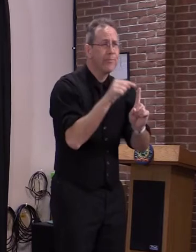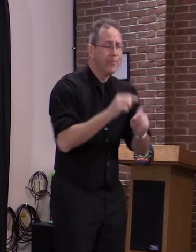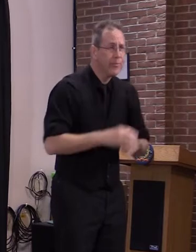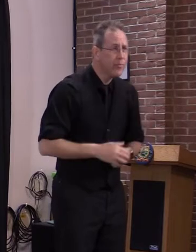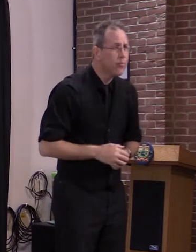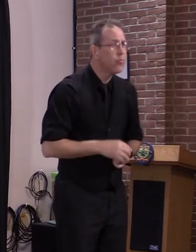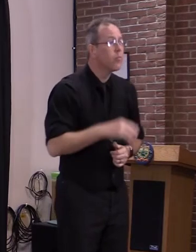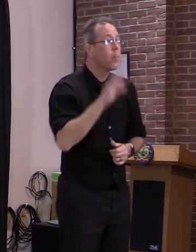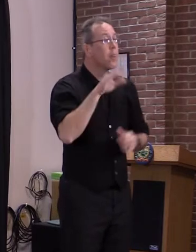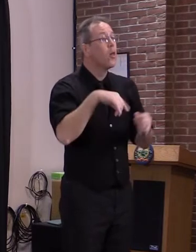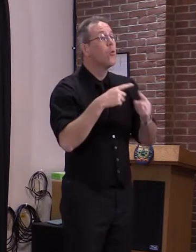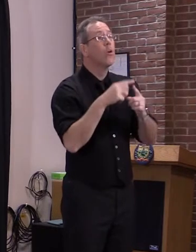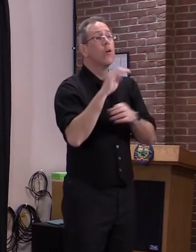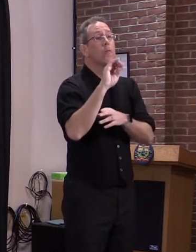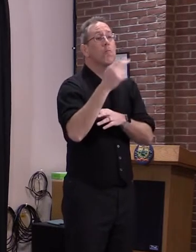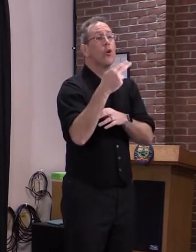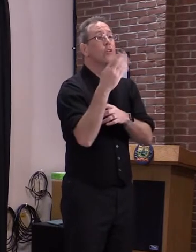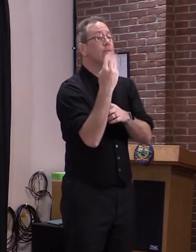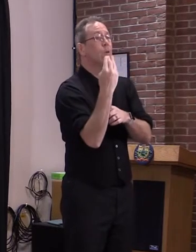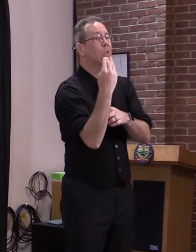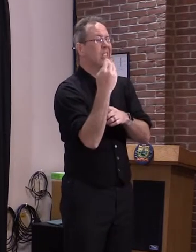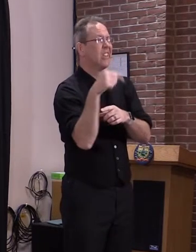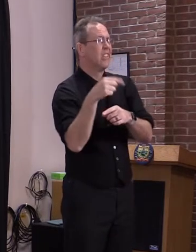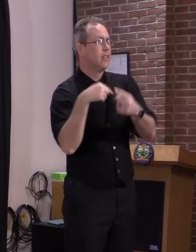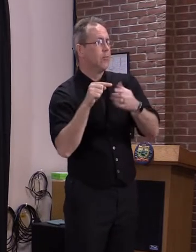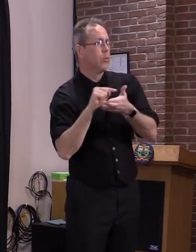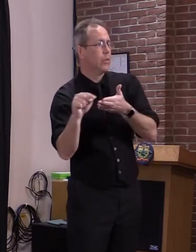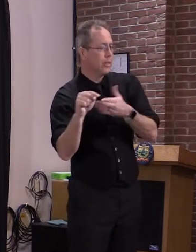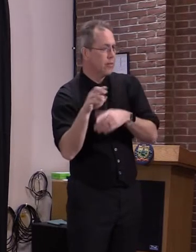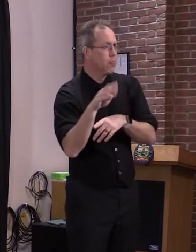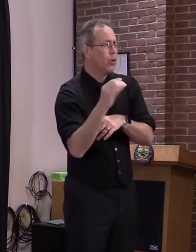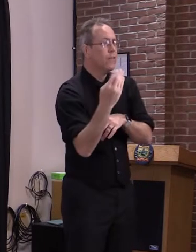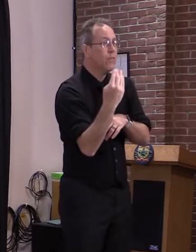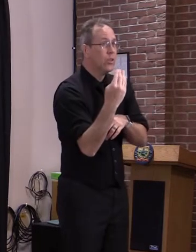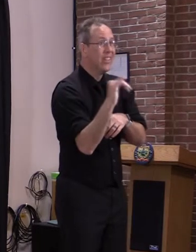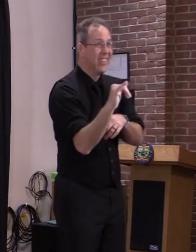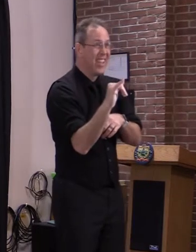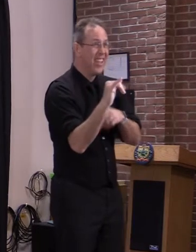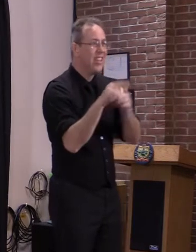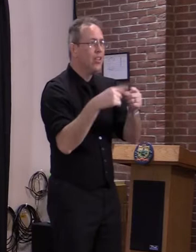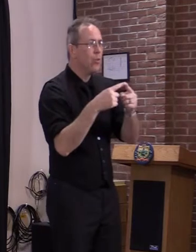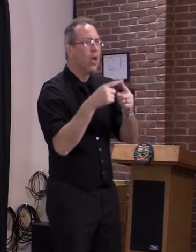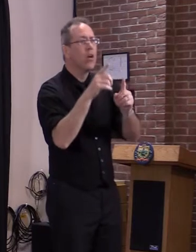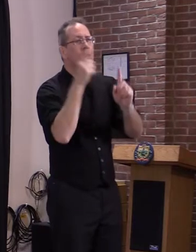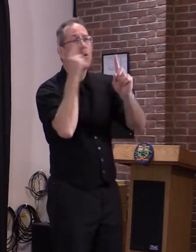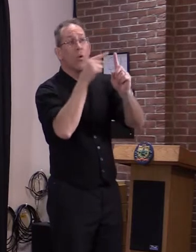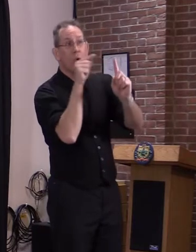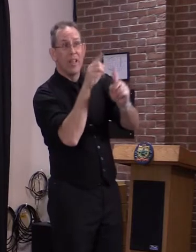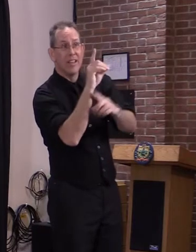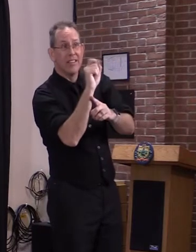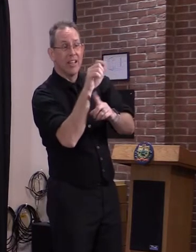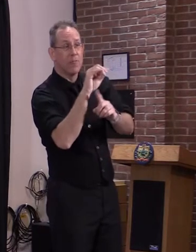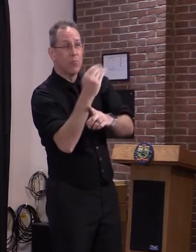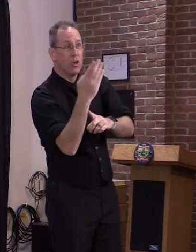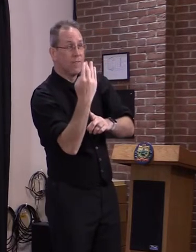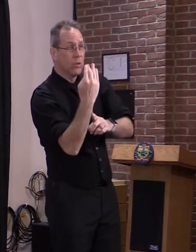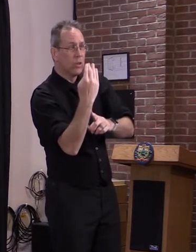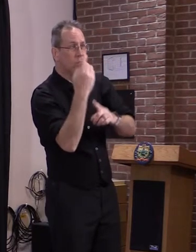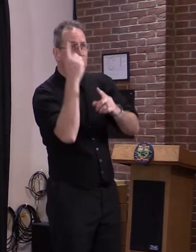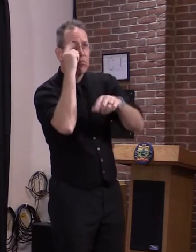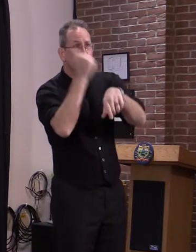as we announced last week, and are part of a broader strategy to have schools operate under the same health recommendations as the rest of